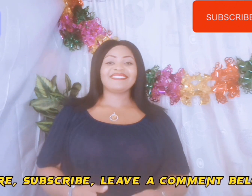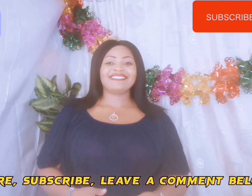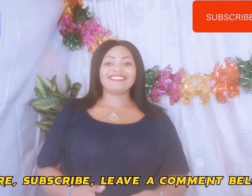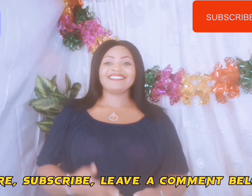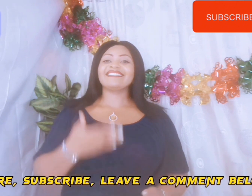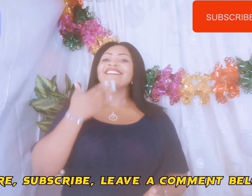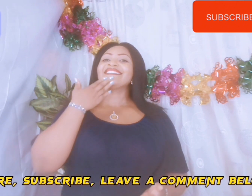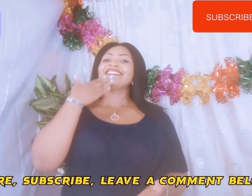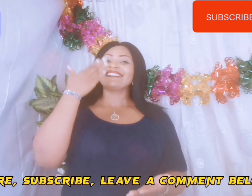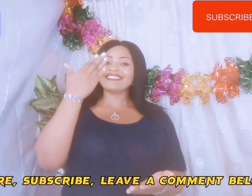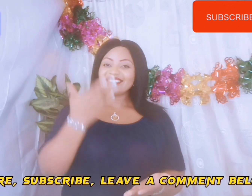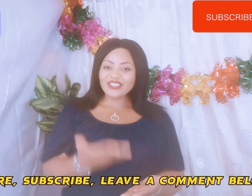Good,